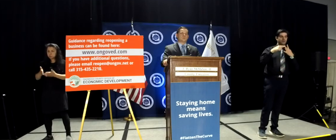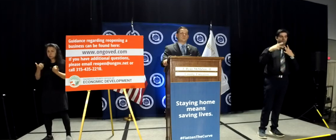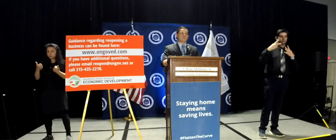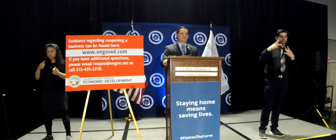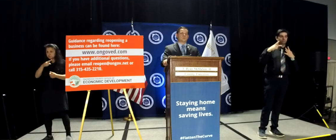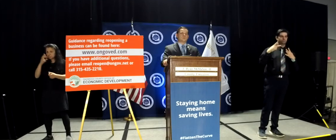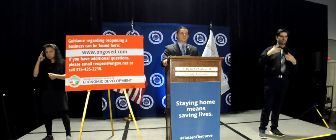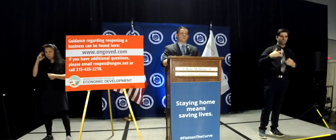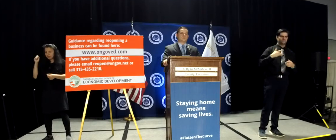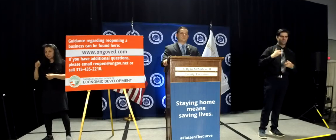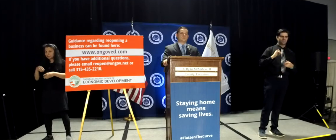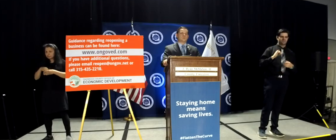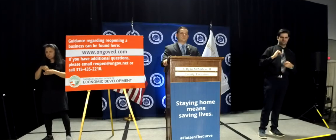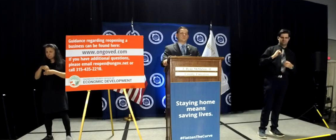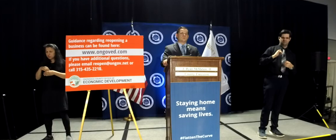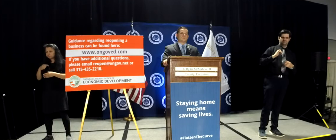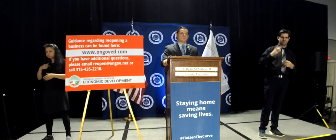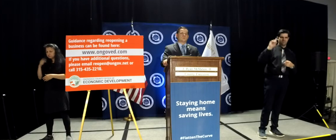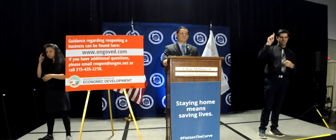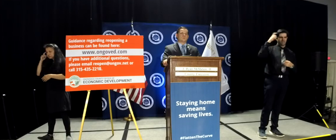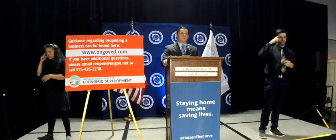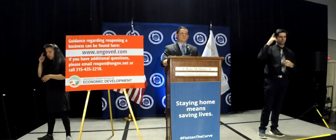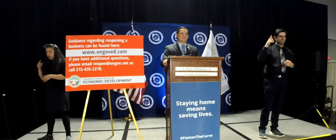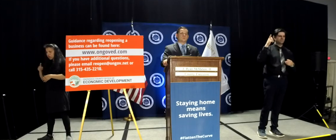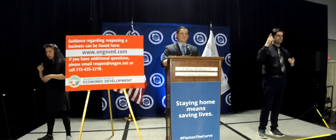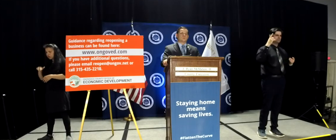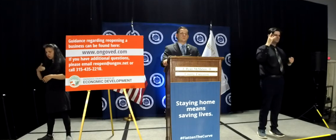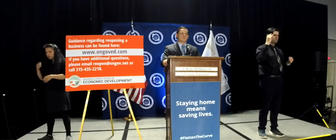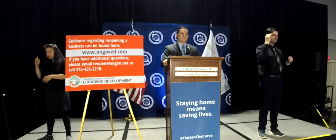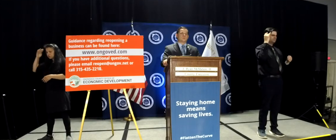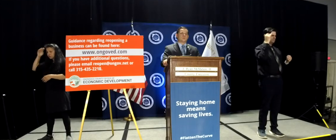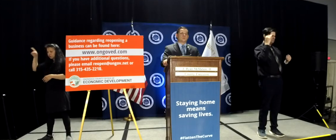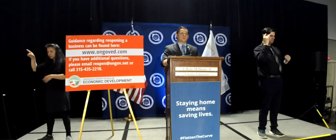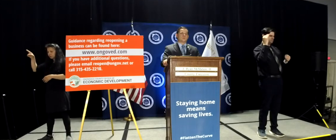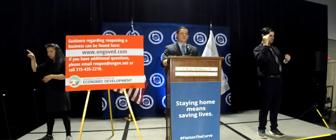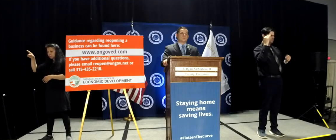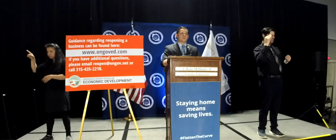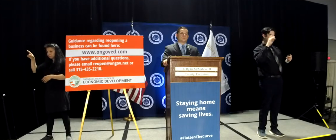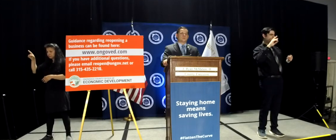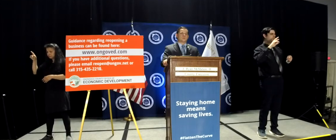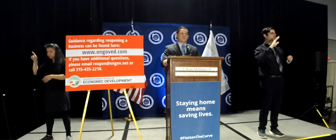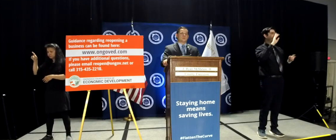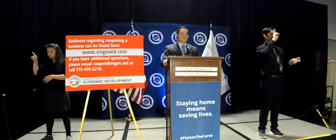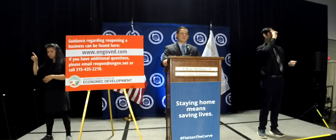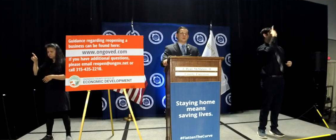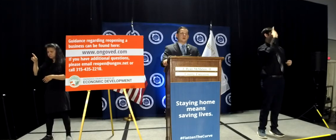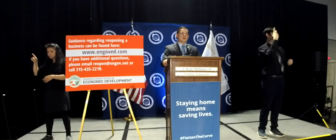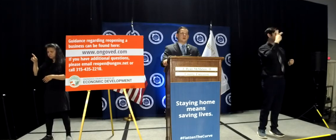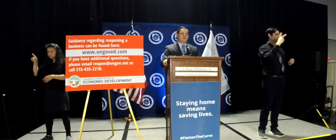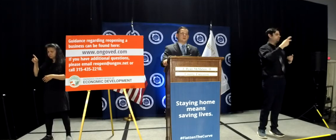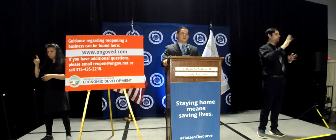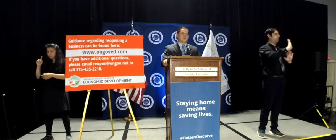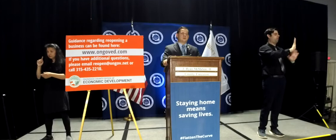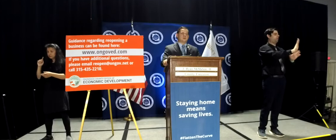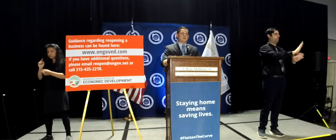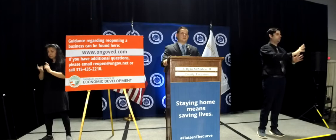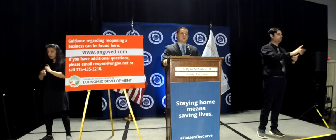considered and that the governor's apparent reversal on the radio would again be reversed today?